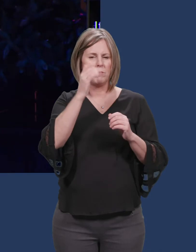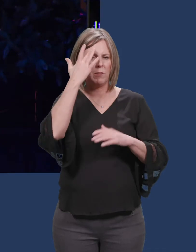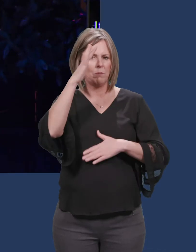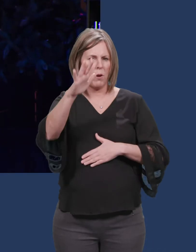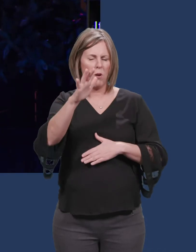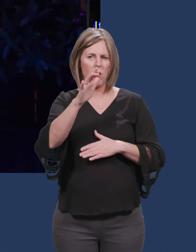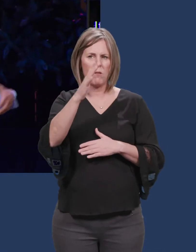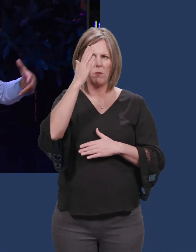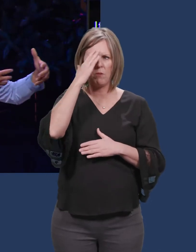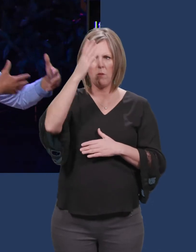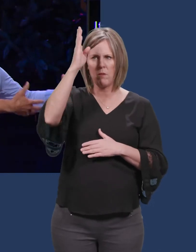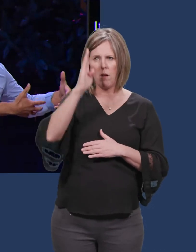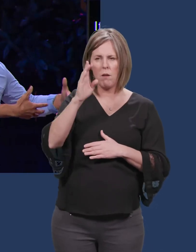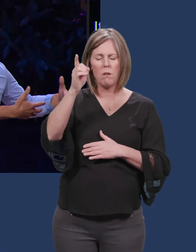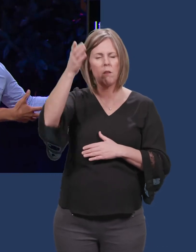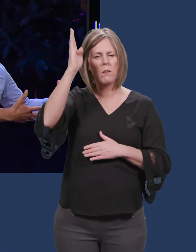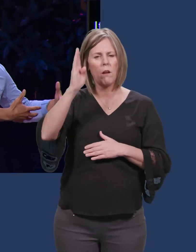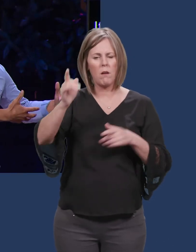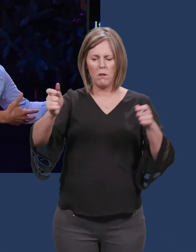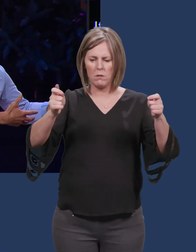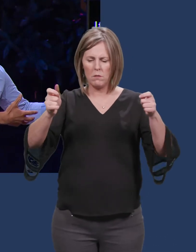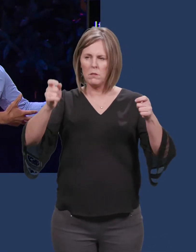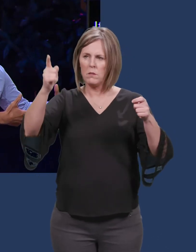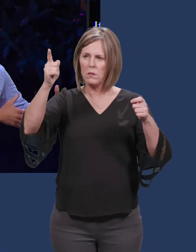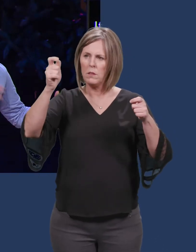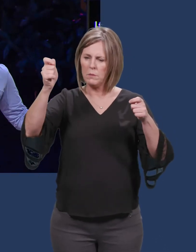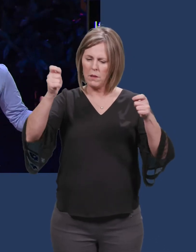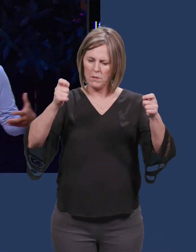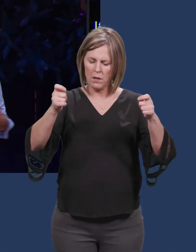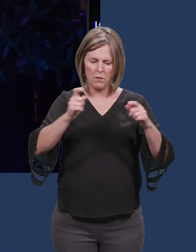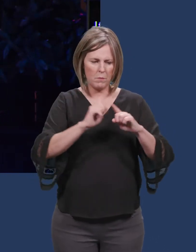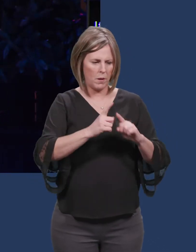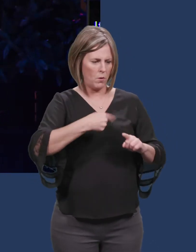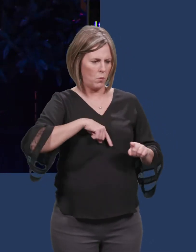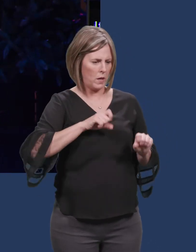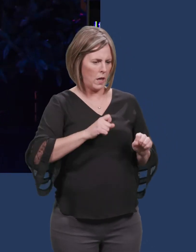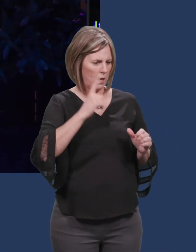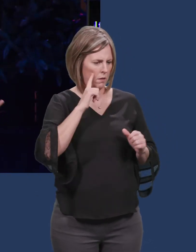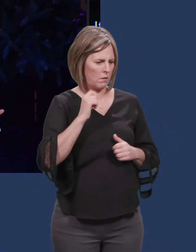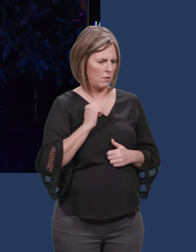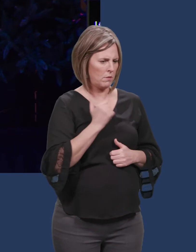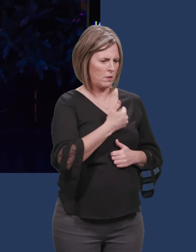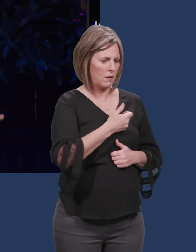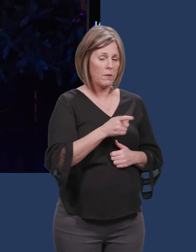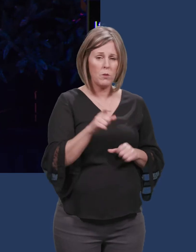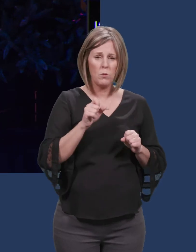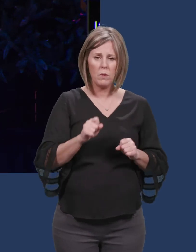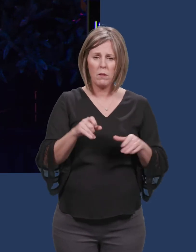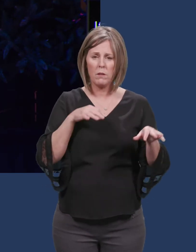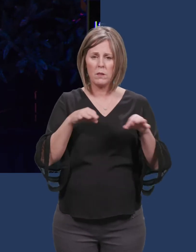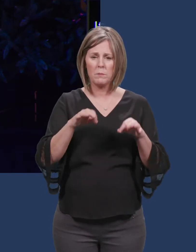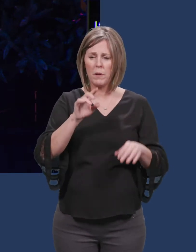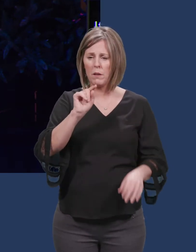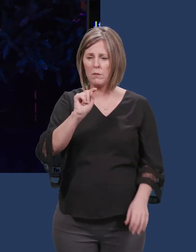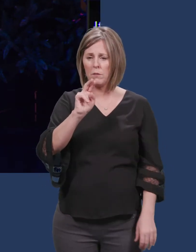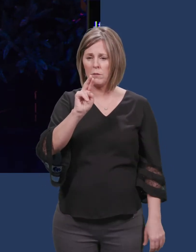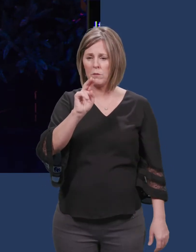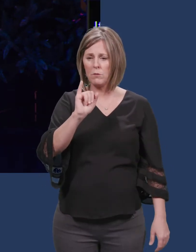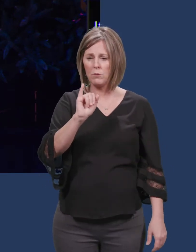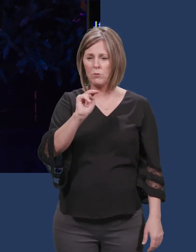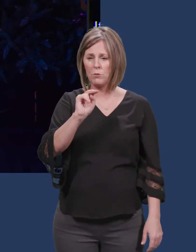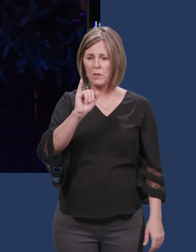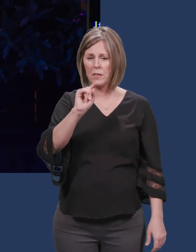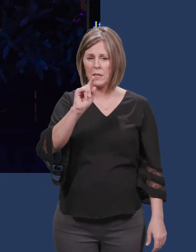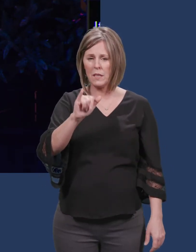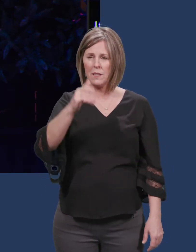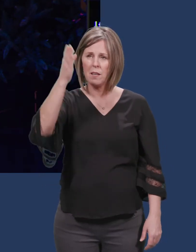and in control, but how human beings have real freedom. You could explain the Trinity, how God is three in one. You could explain how